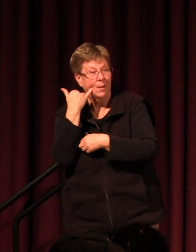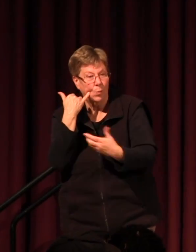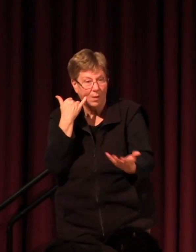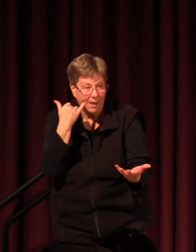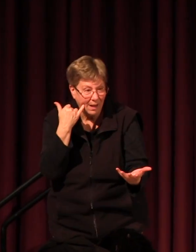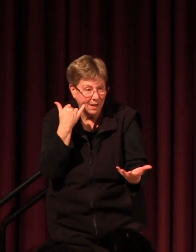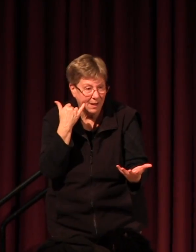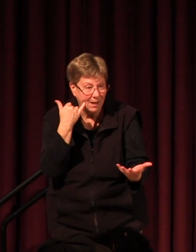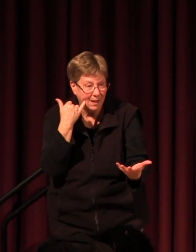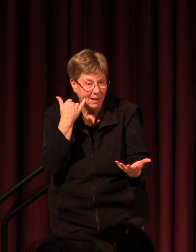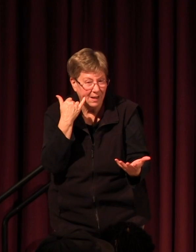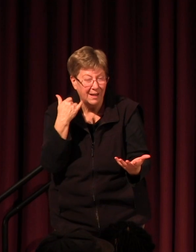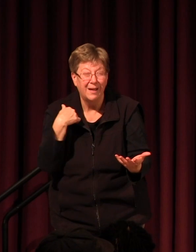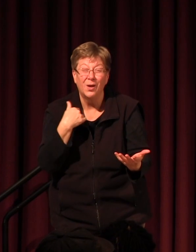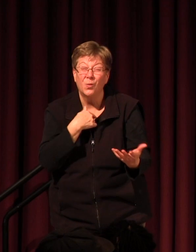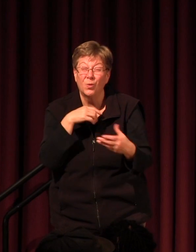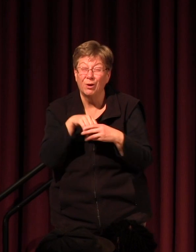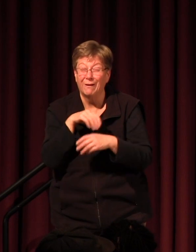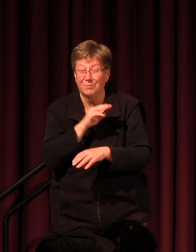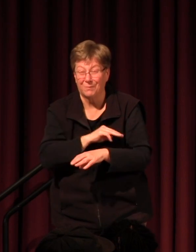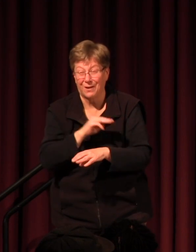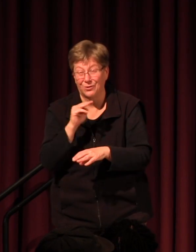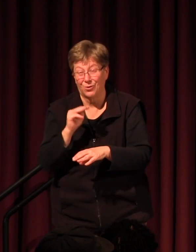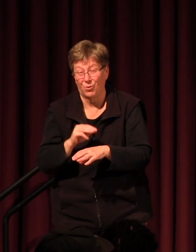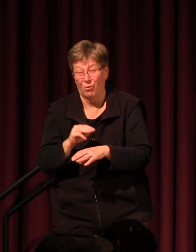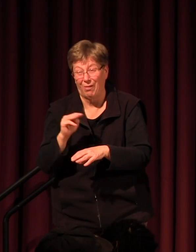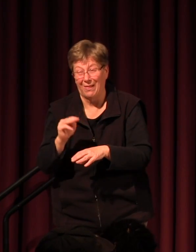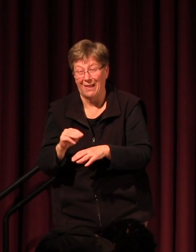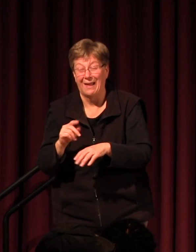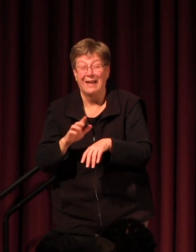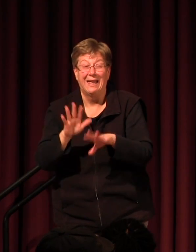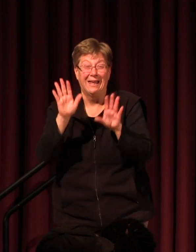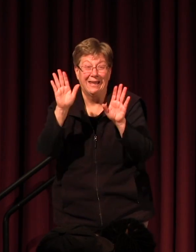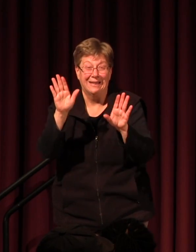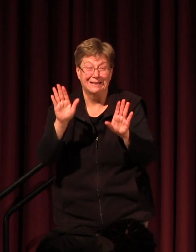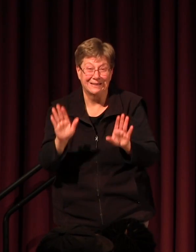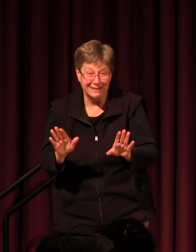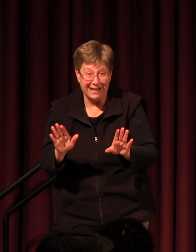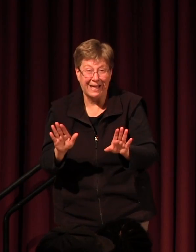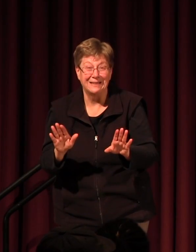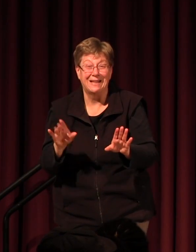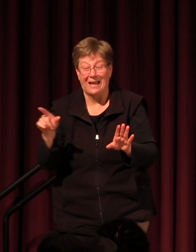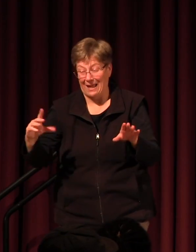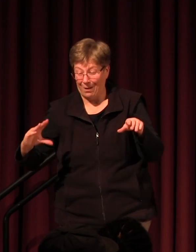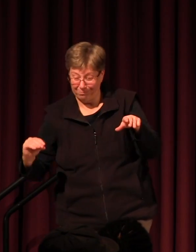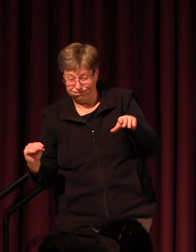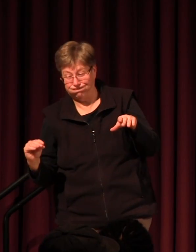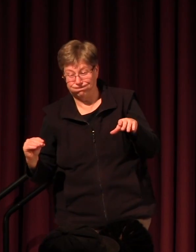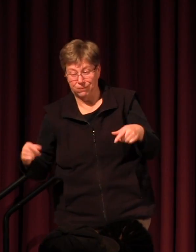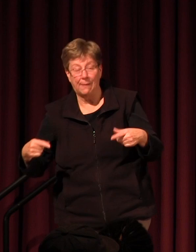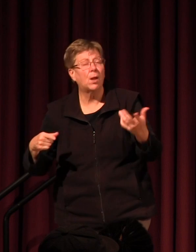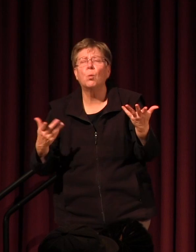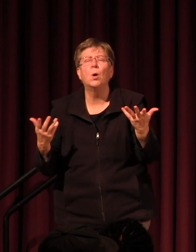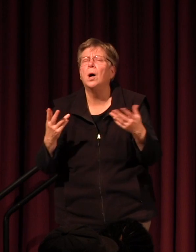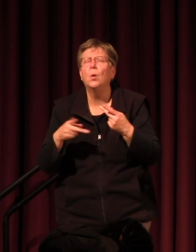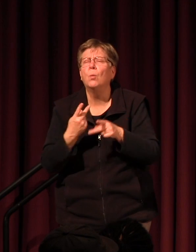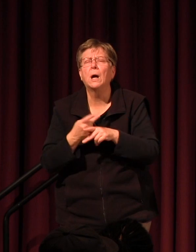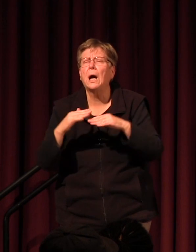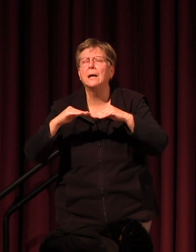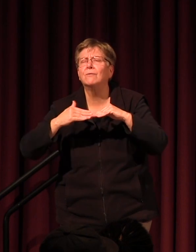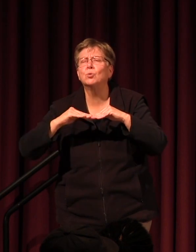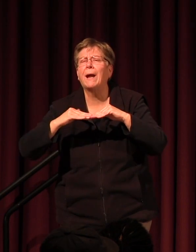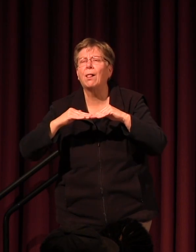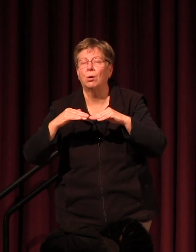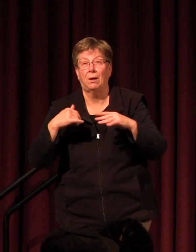like, we're in Missoula, it's Sunday, there's this tire. And they're like, well, what kind of, you know, trailer is